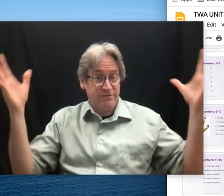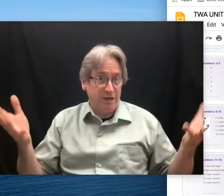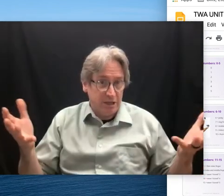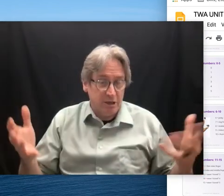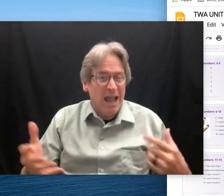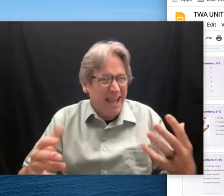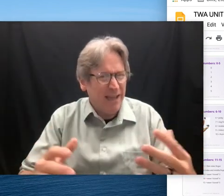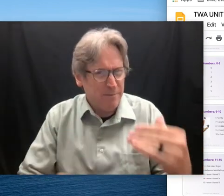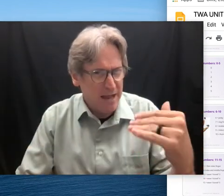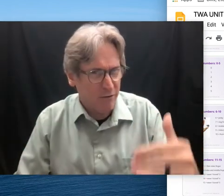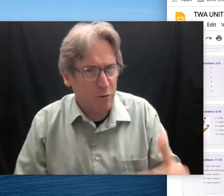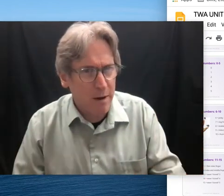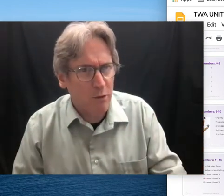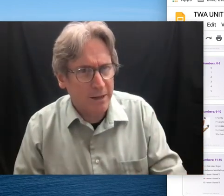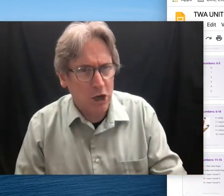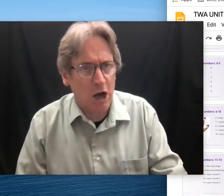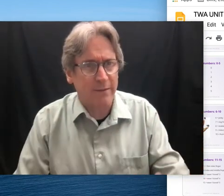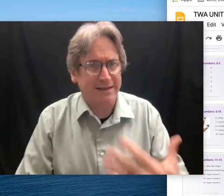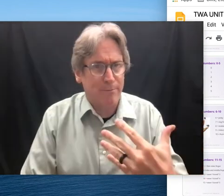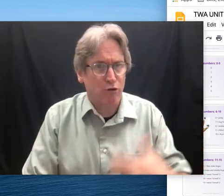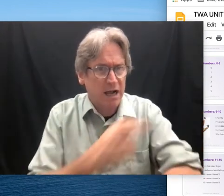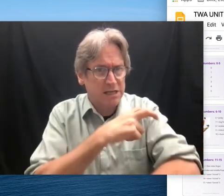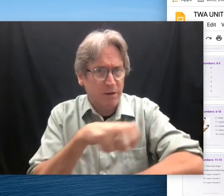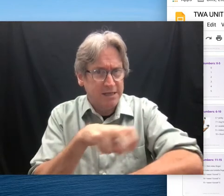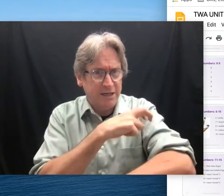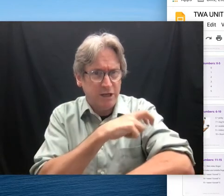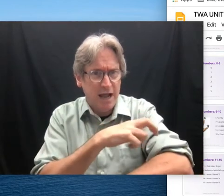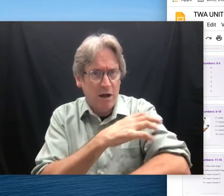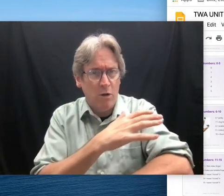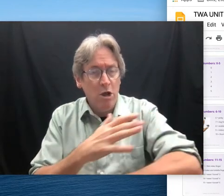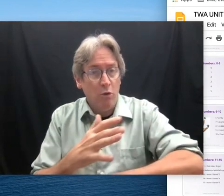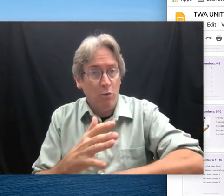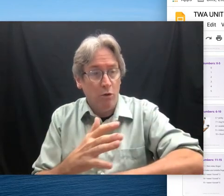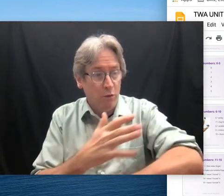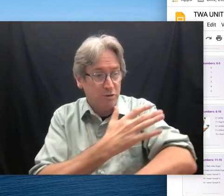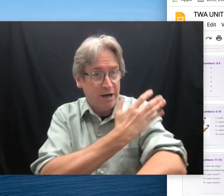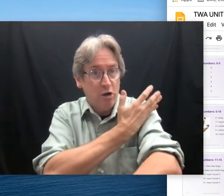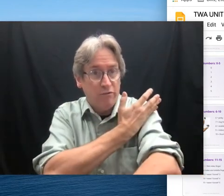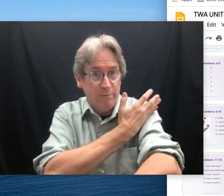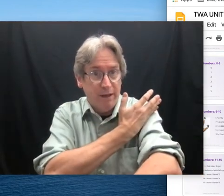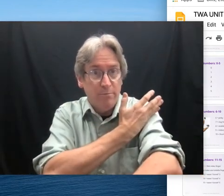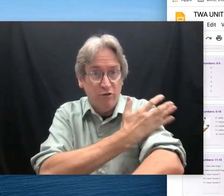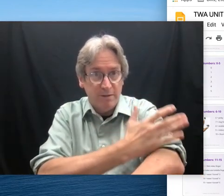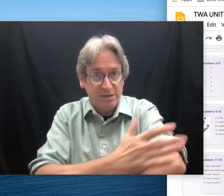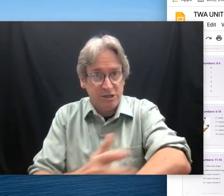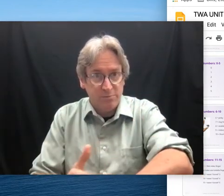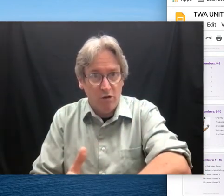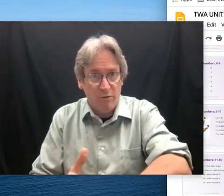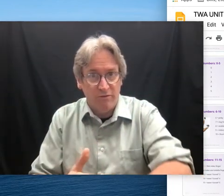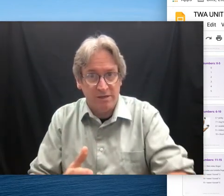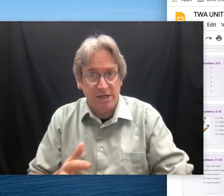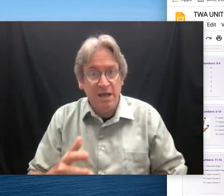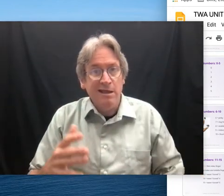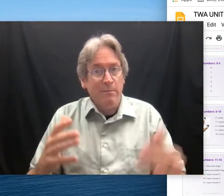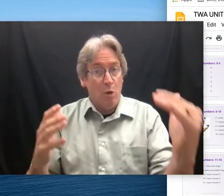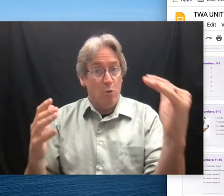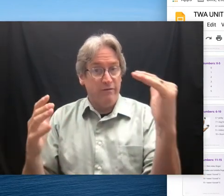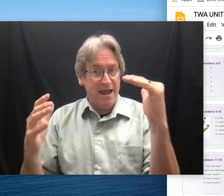it's very clear. Now, if you remember when we talk about that proximalization, how we try to go from big movements to small